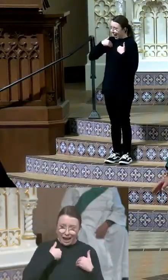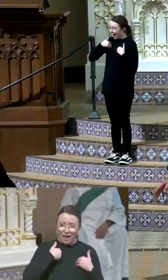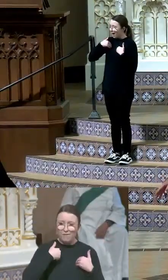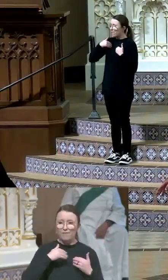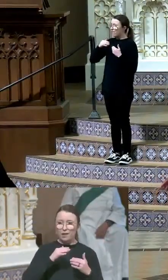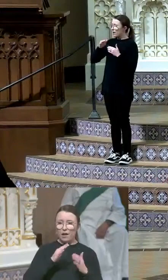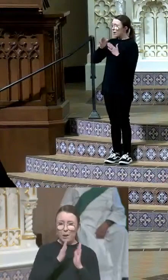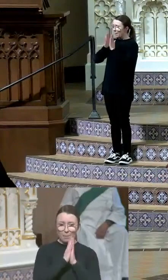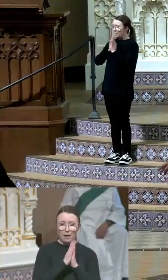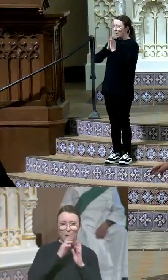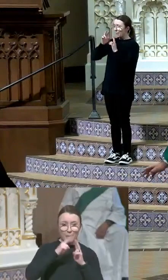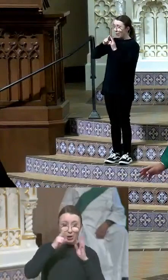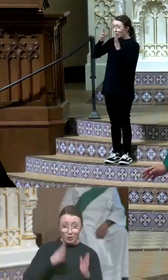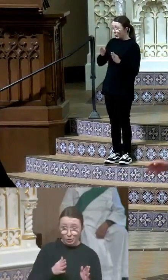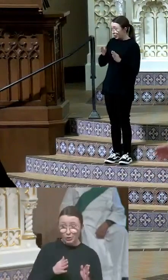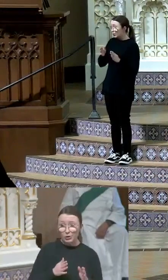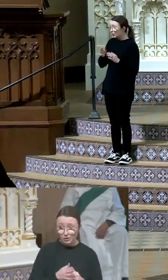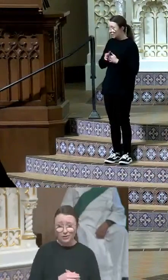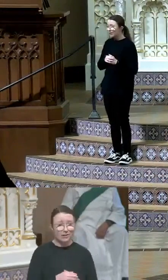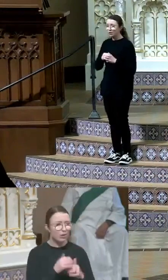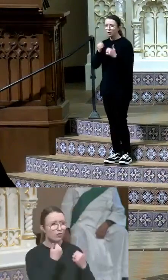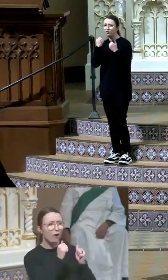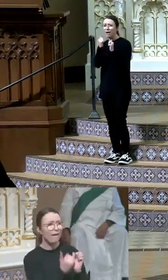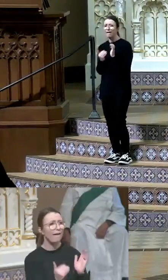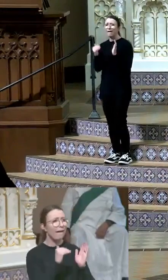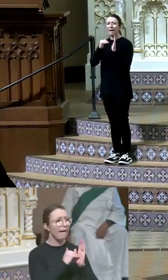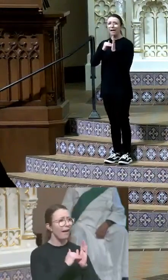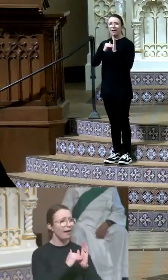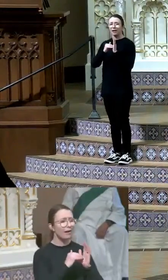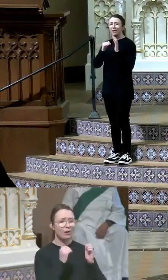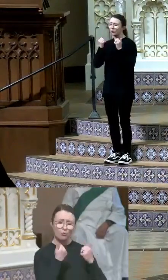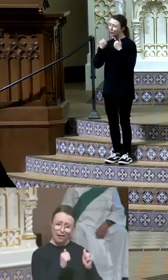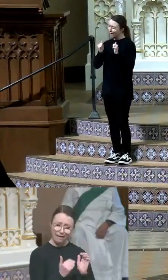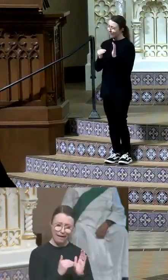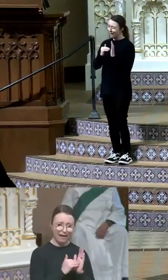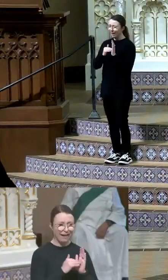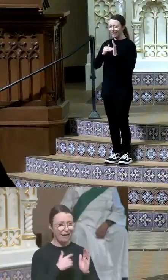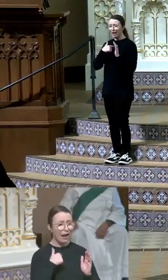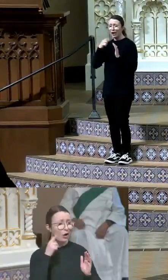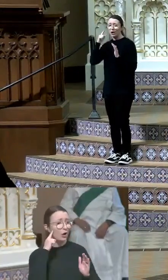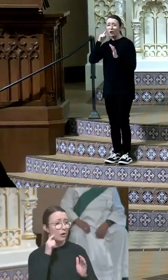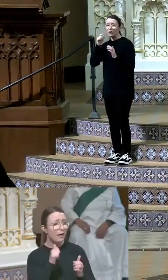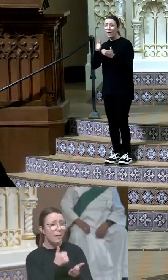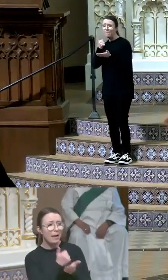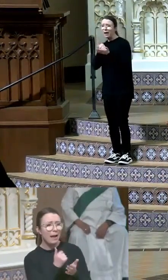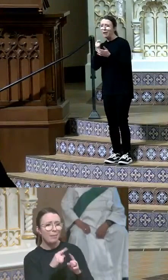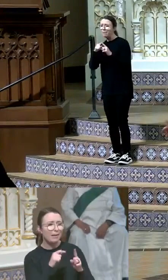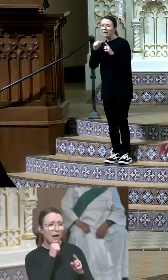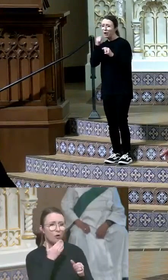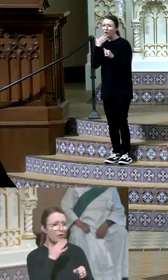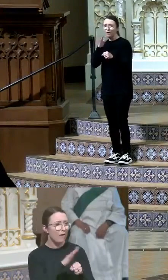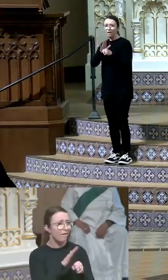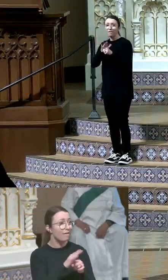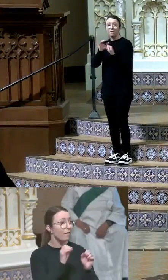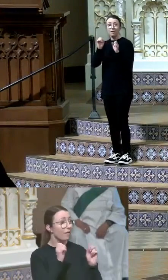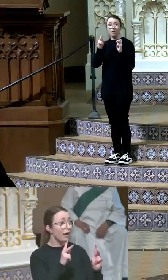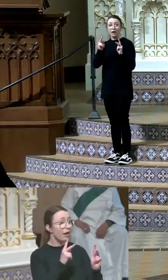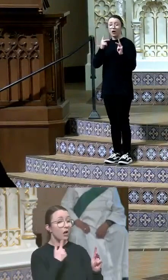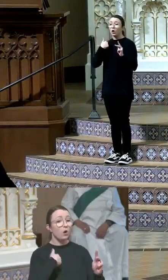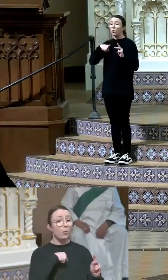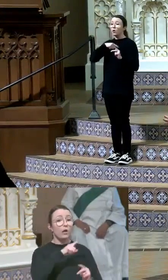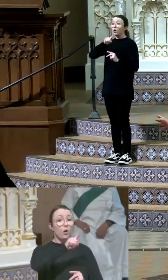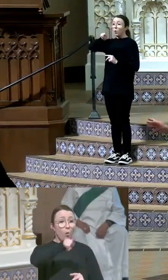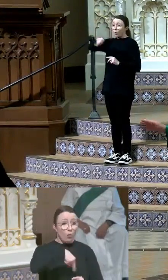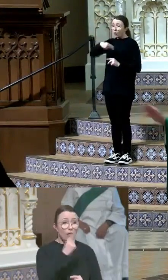that one more time. Places, everyone, places, and action. We